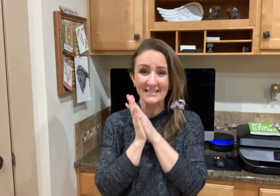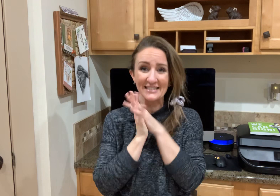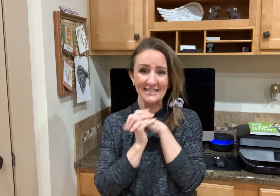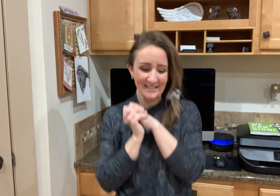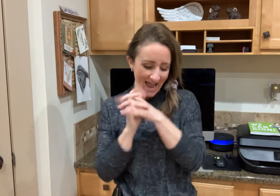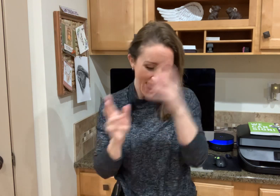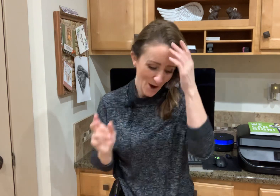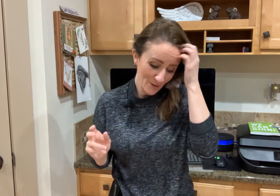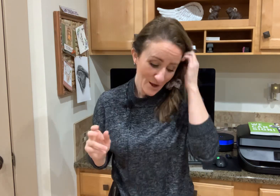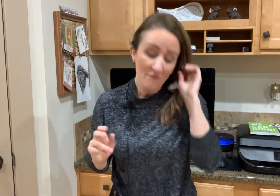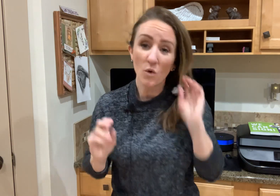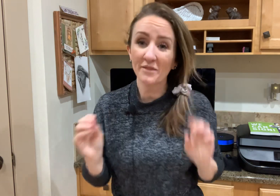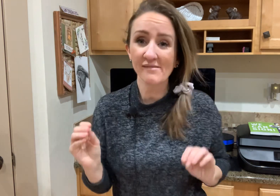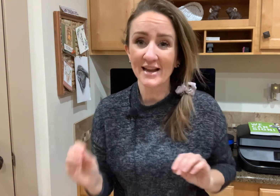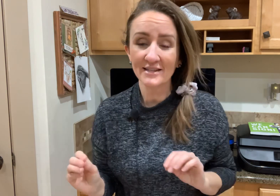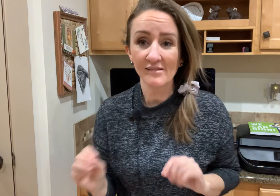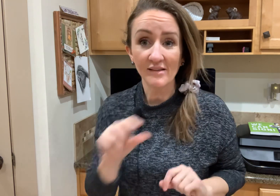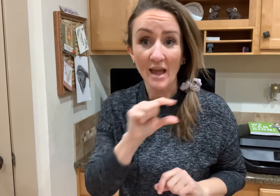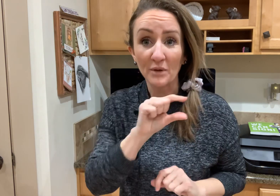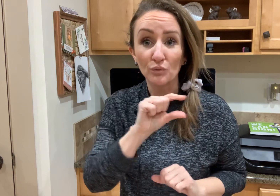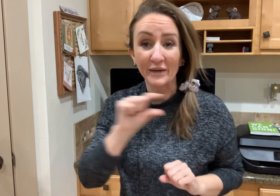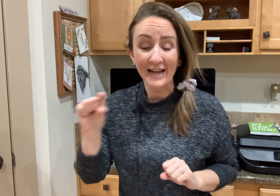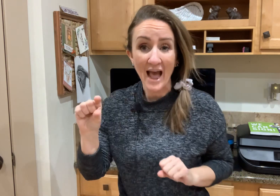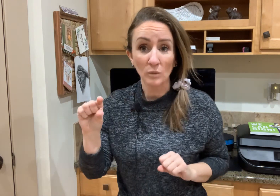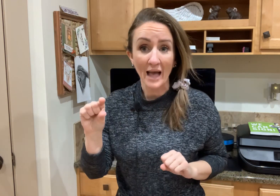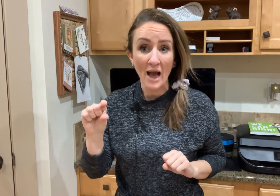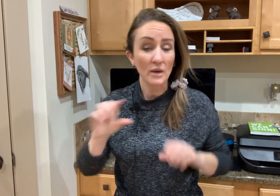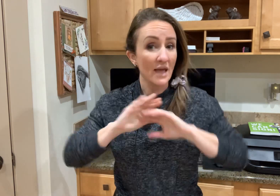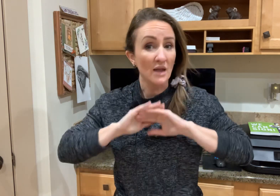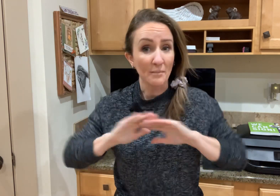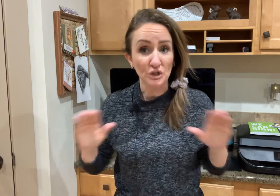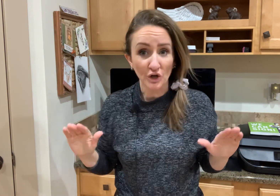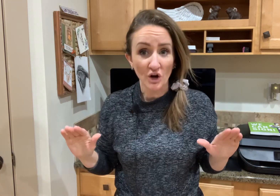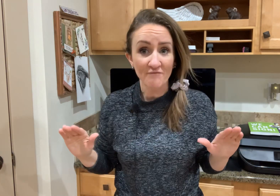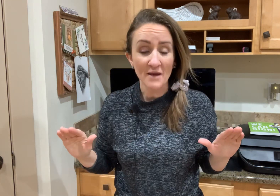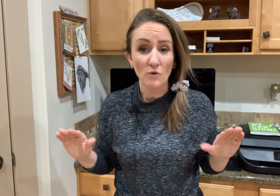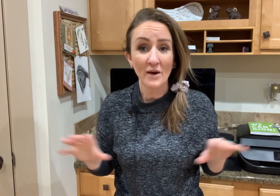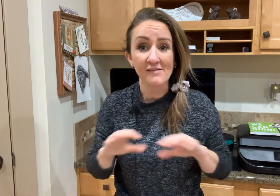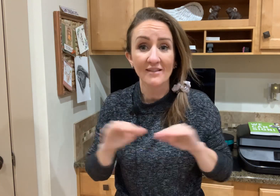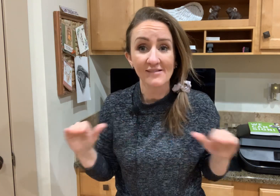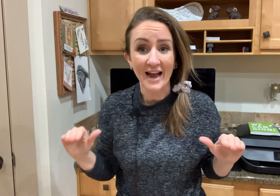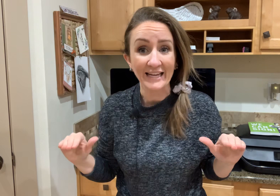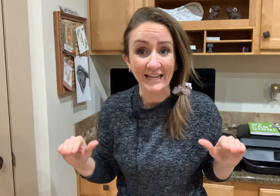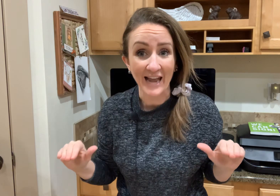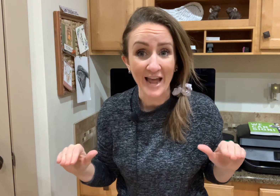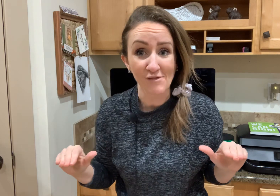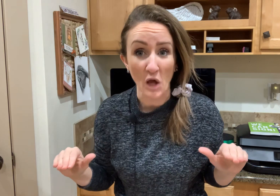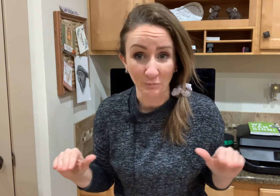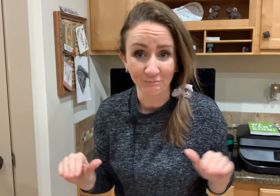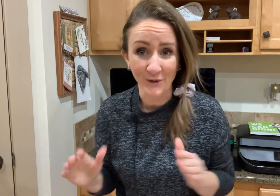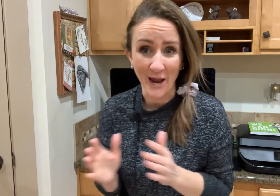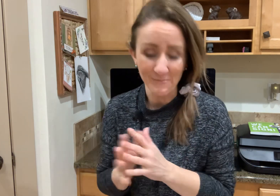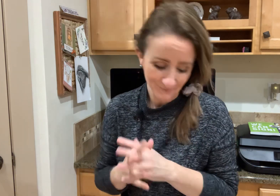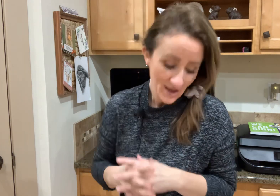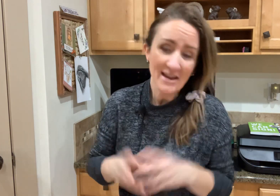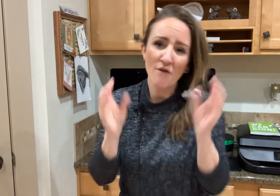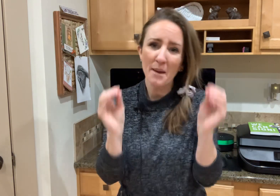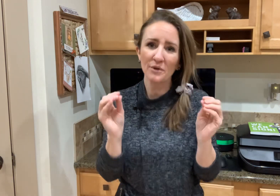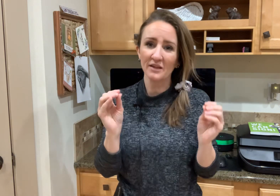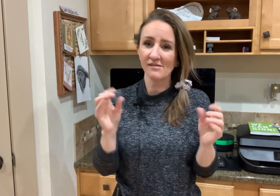sentences now. For the sentences, I'm going to read it out loud, and then I'm going to turn off my voice and sign it in ASL, okay? Now remember, this is just